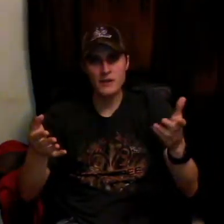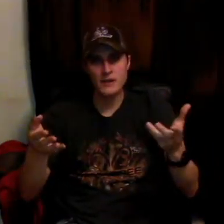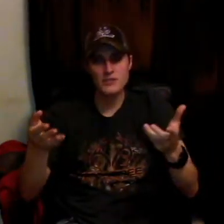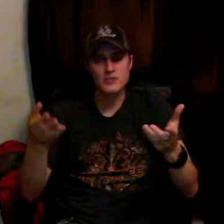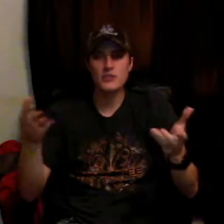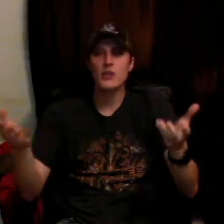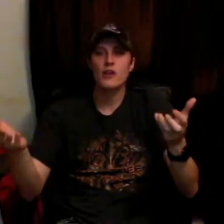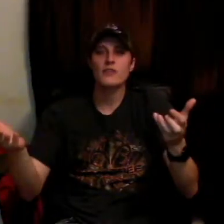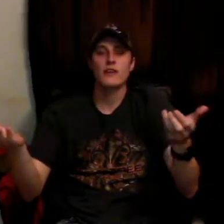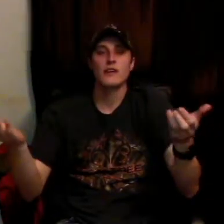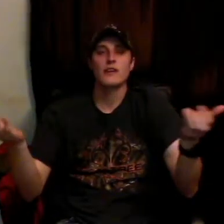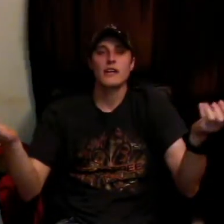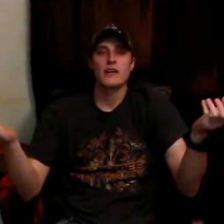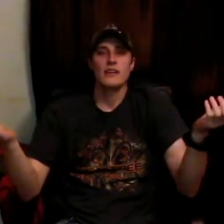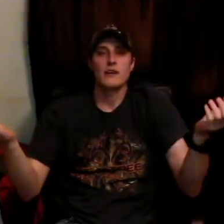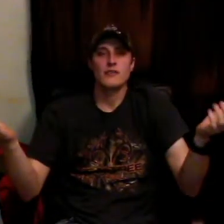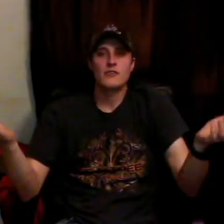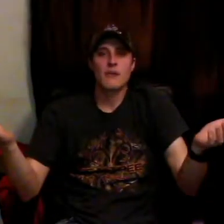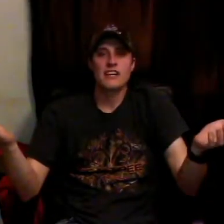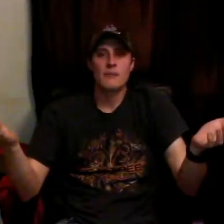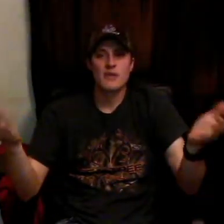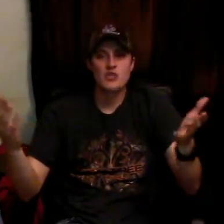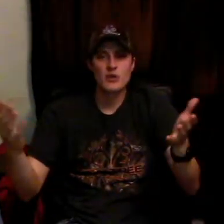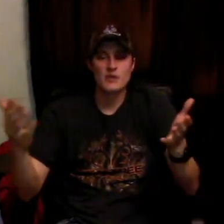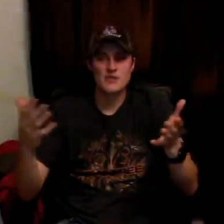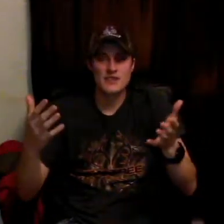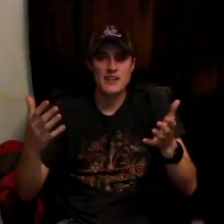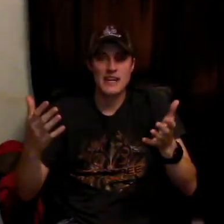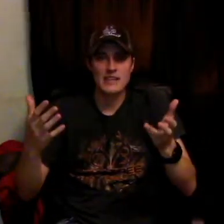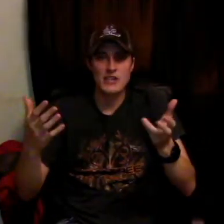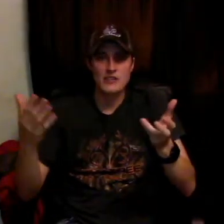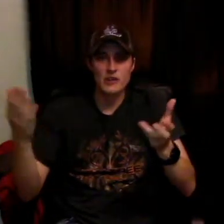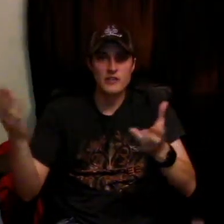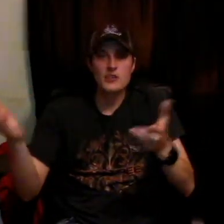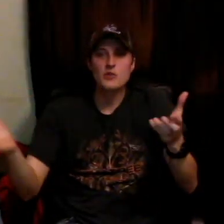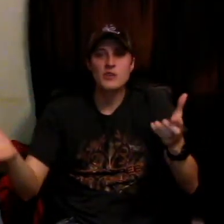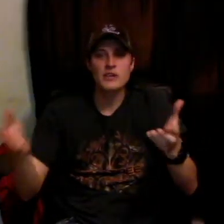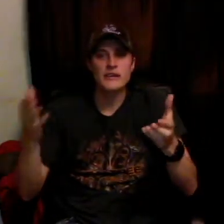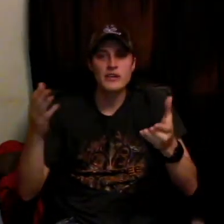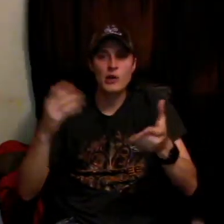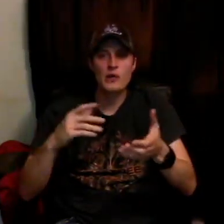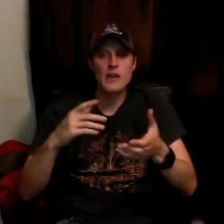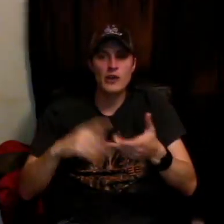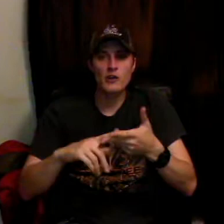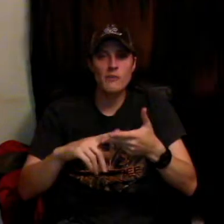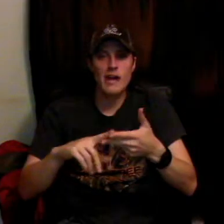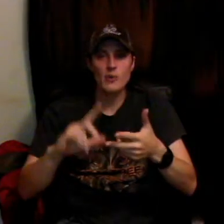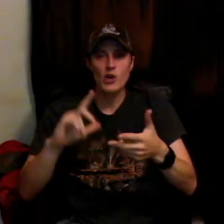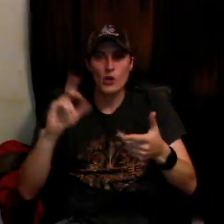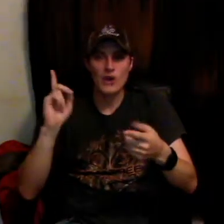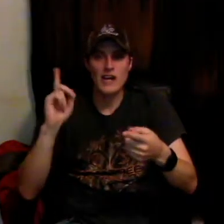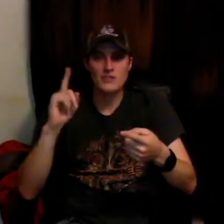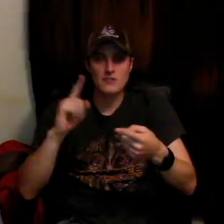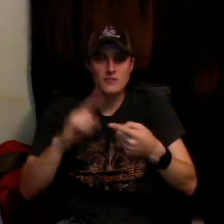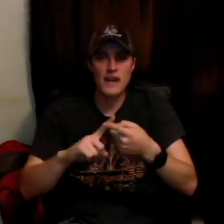much, then you know that they might not be interested in that. So then you can go on the aerial map or actually find